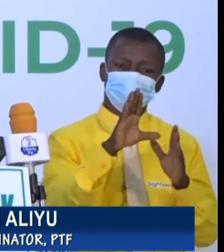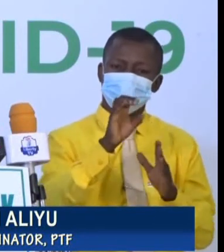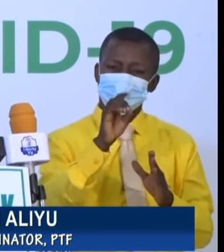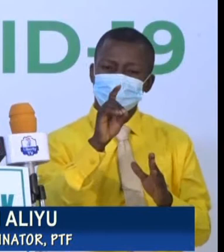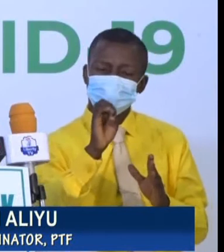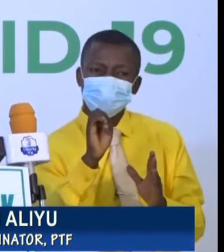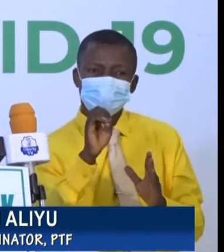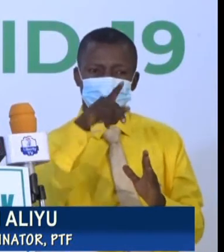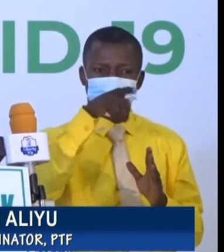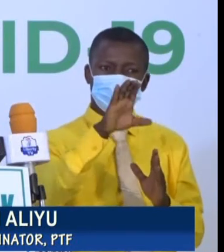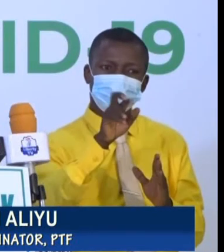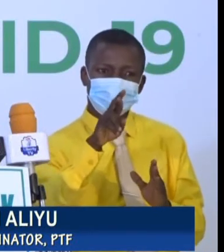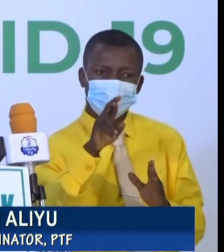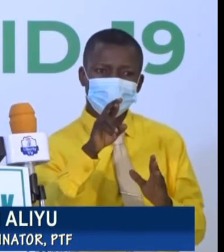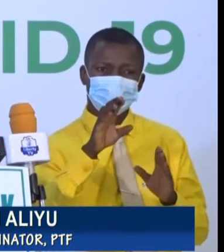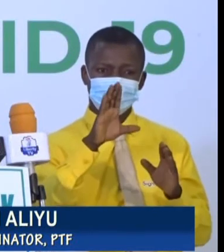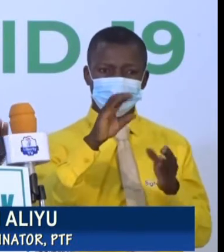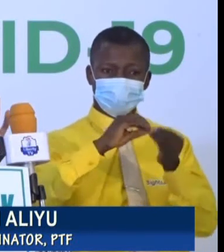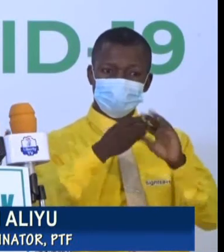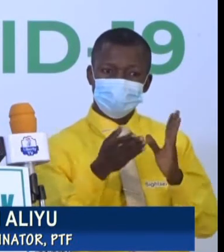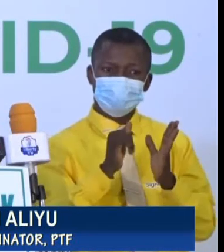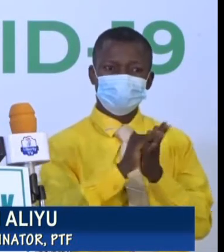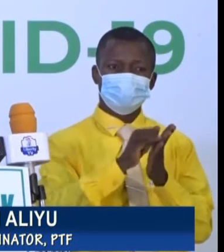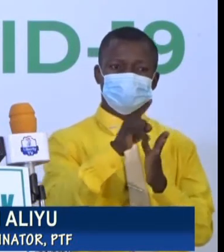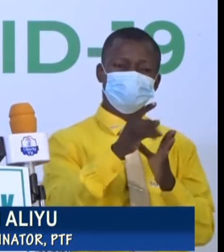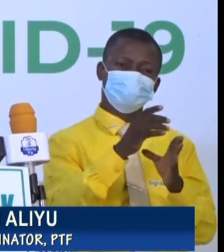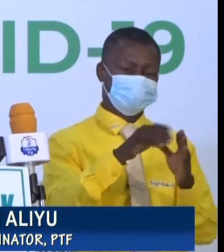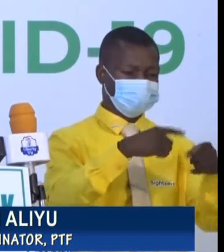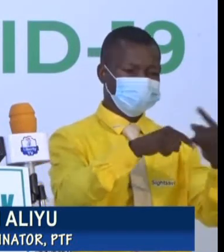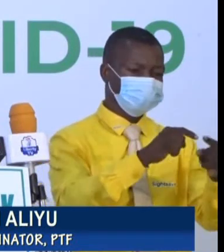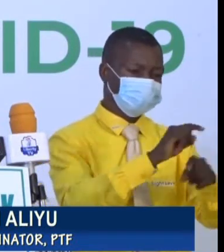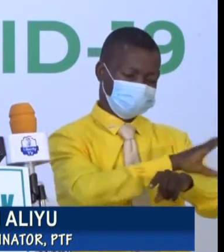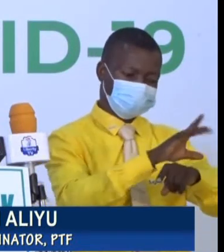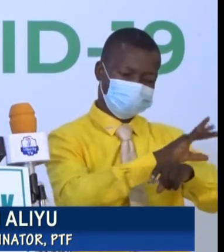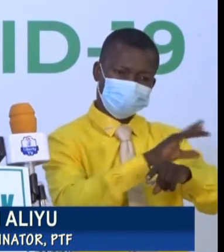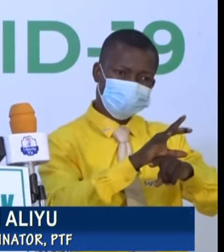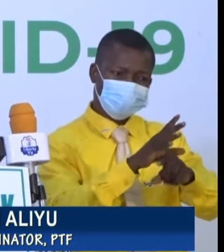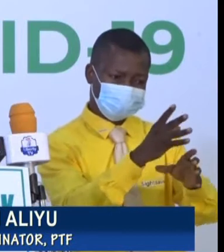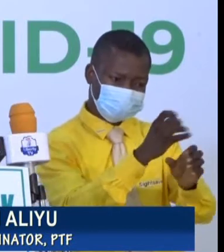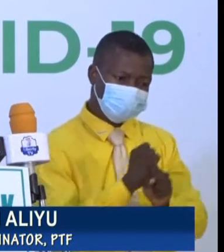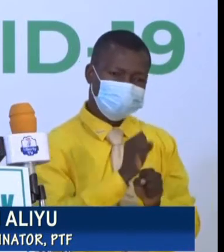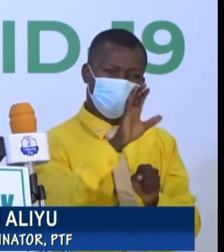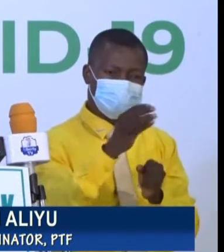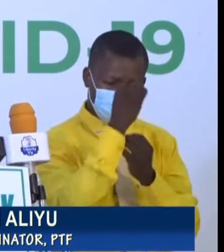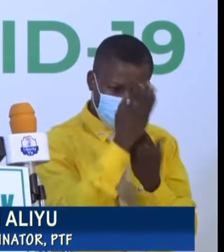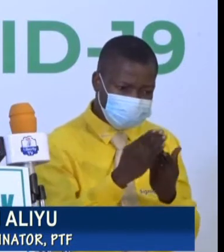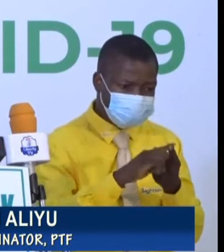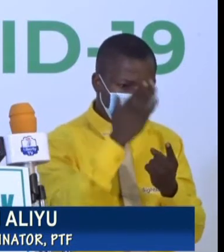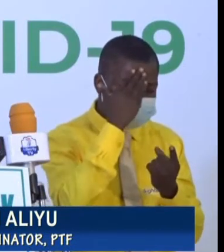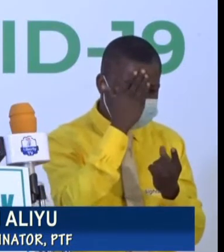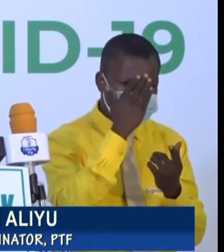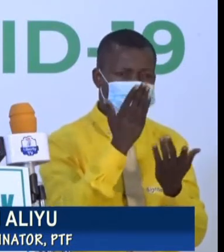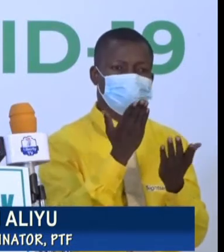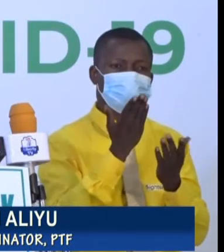you will present at the airport. They will be able to download your information, confirm whether or not things